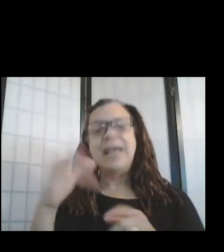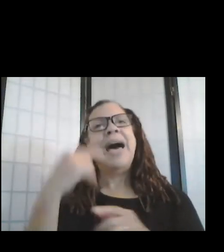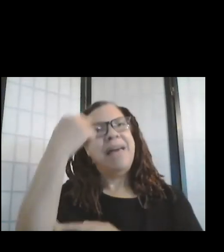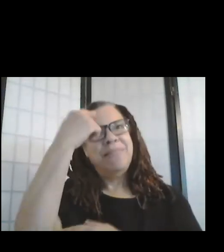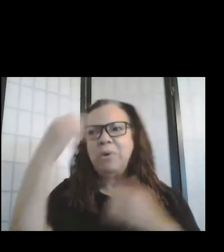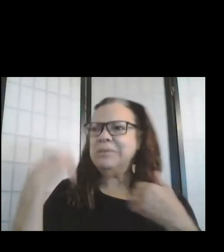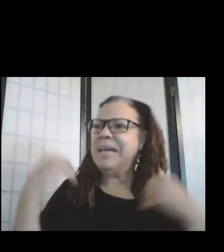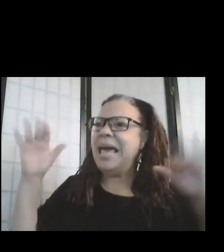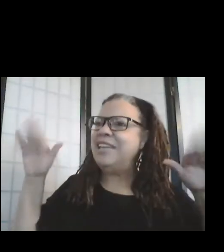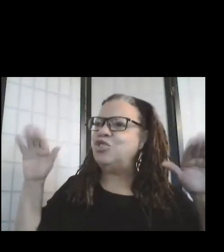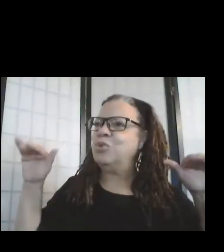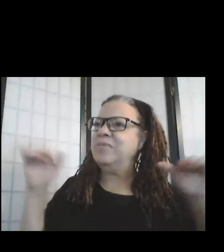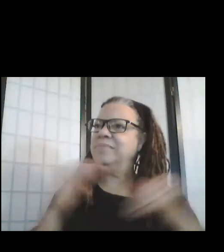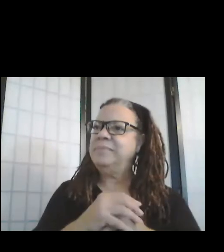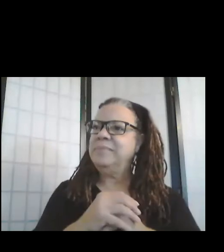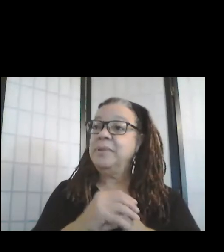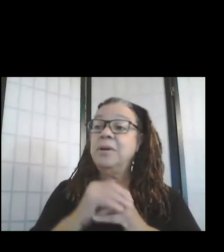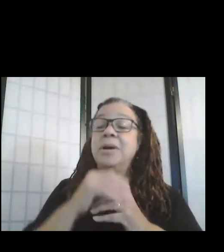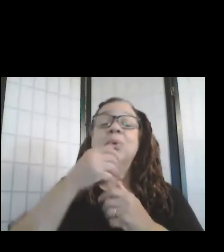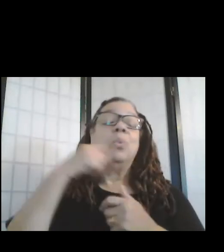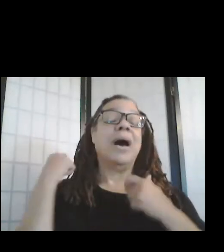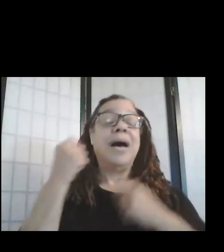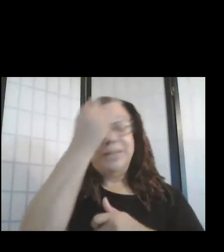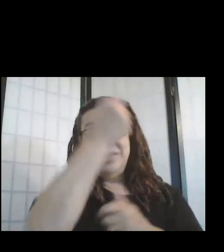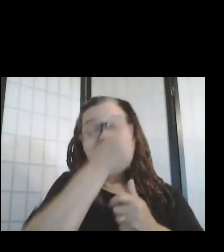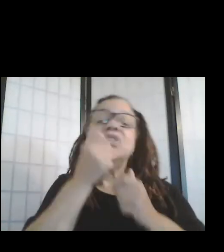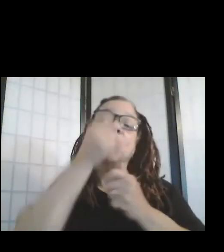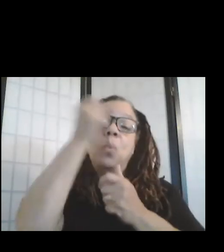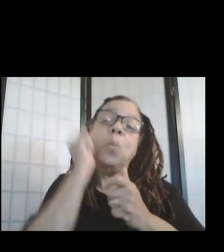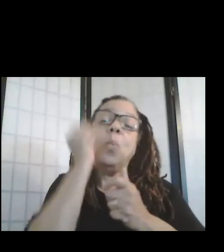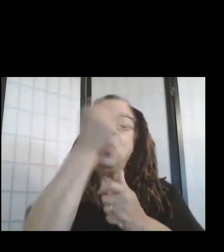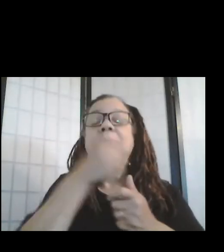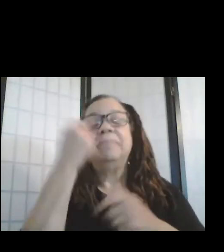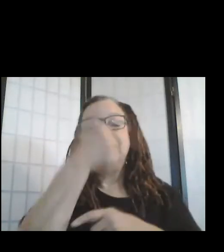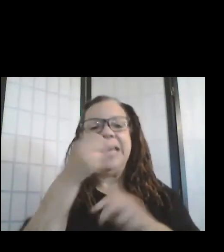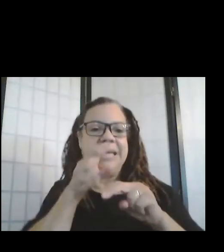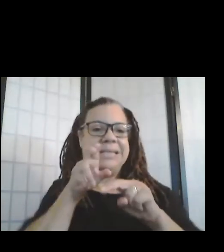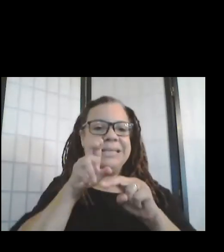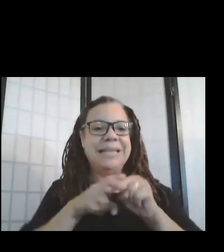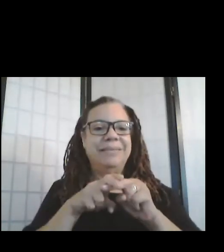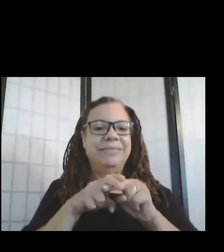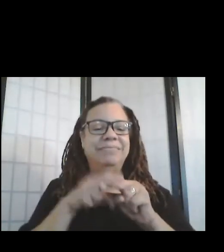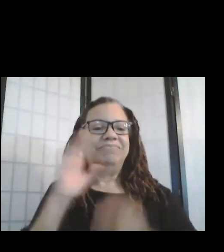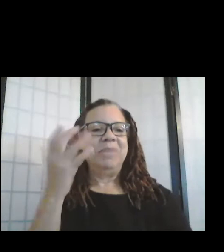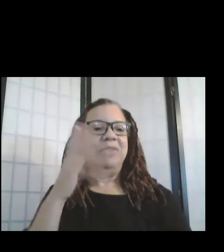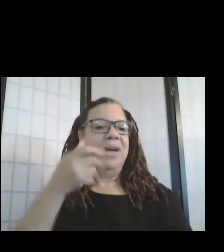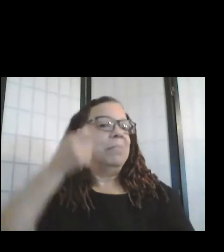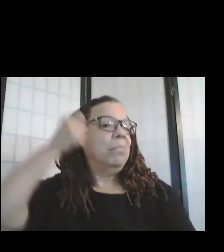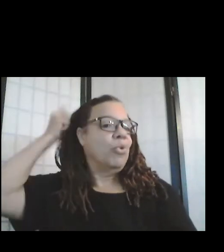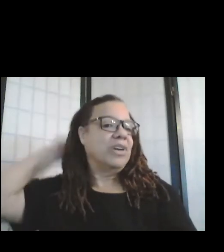somehow. When the towel came off, she would wipe her face and then sit before her mirror and brush her